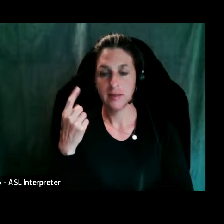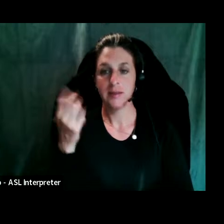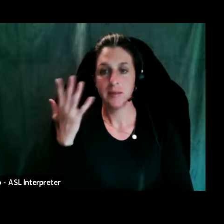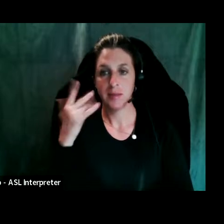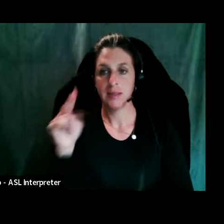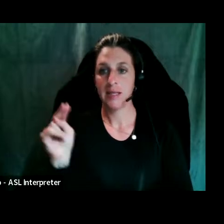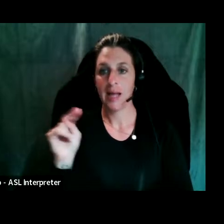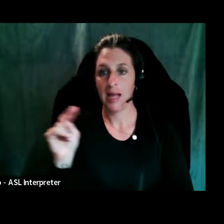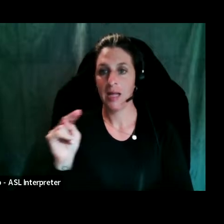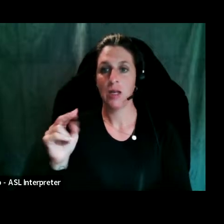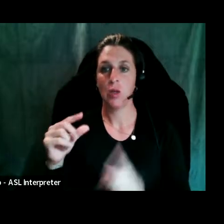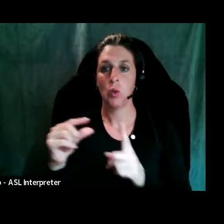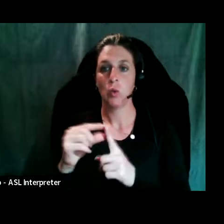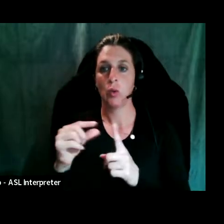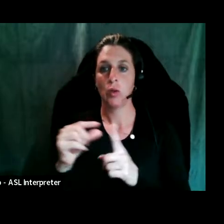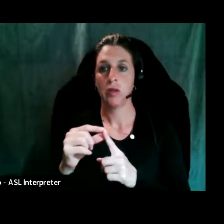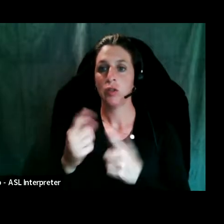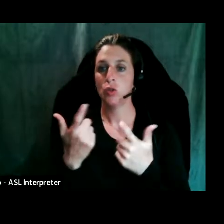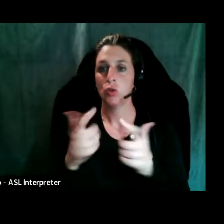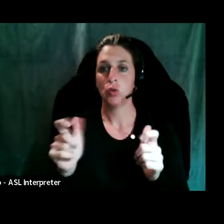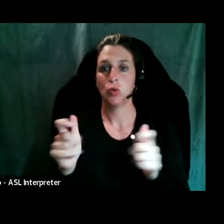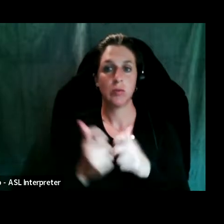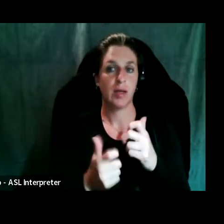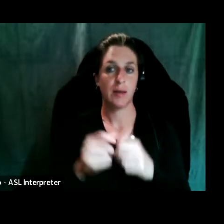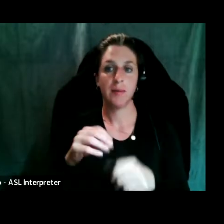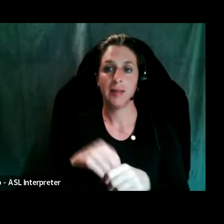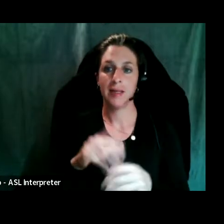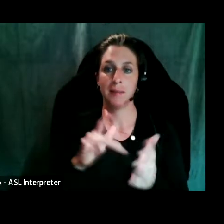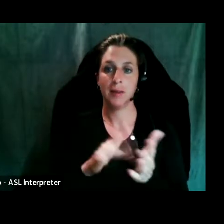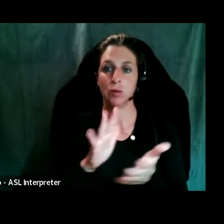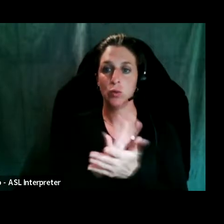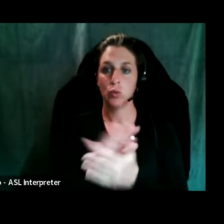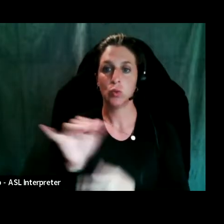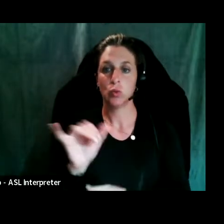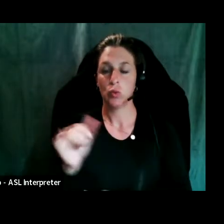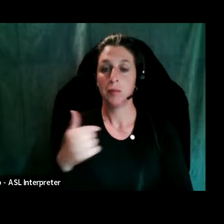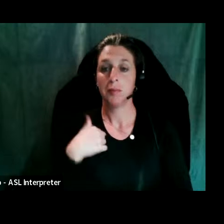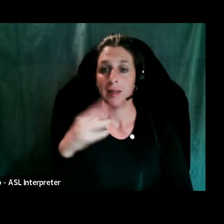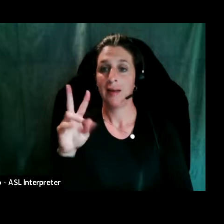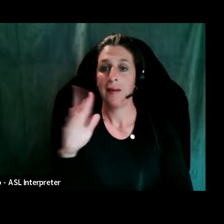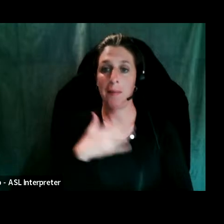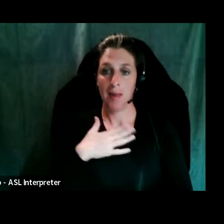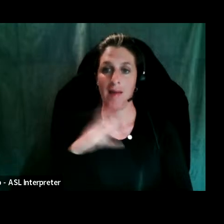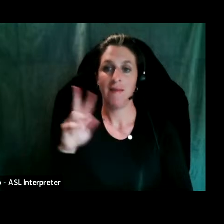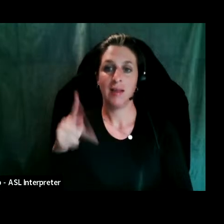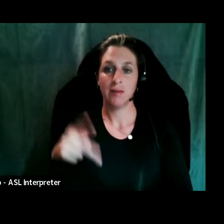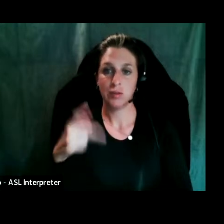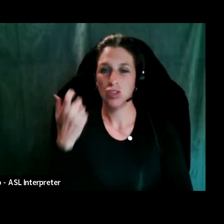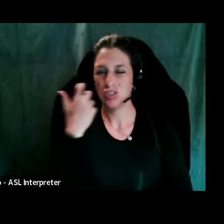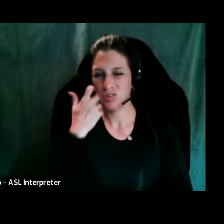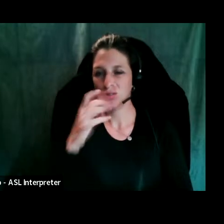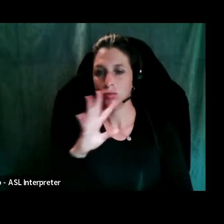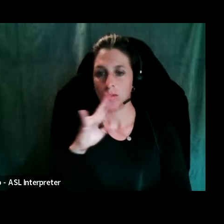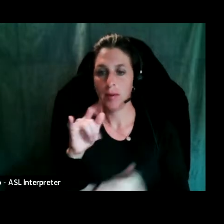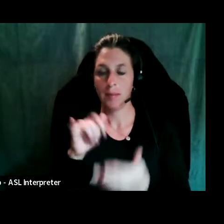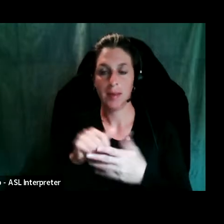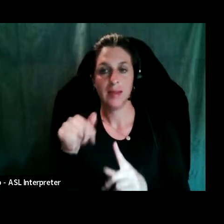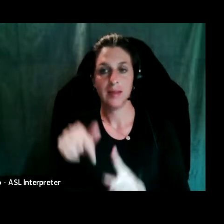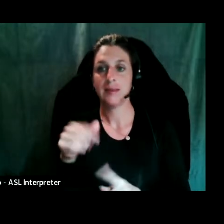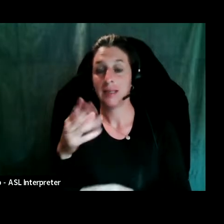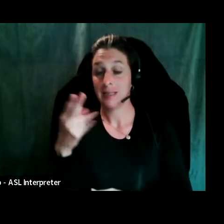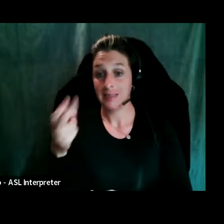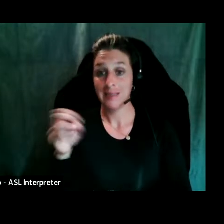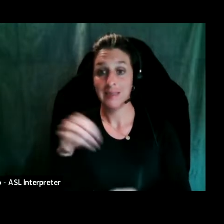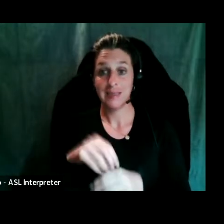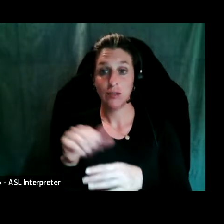N-word is a huge problem in middle school too. And me and my vice principal, we were just talking about this, and he's at a training